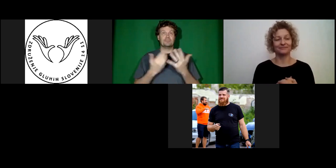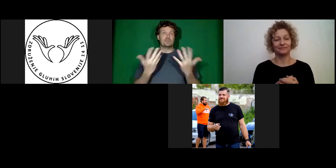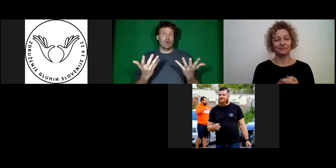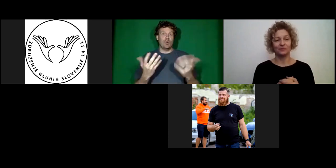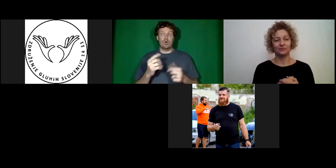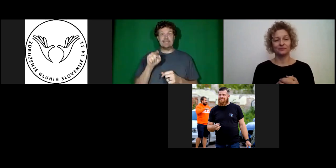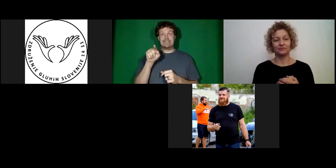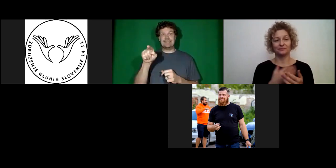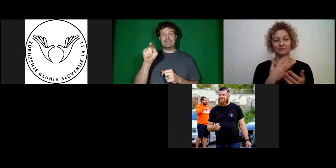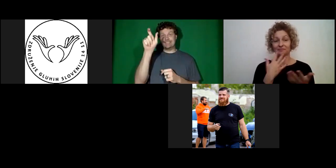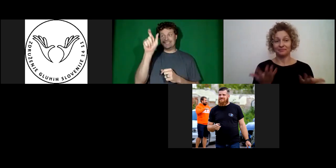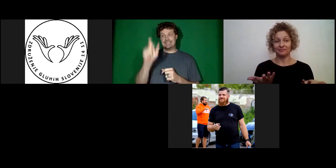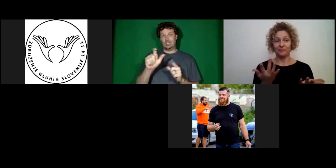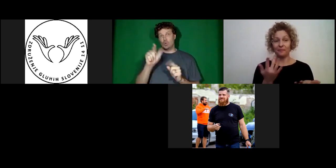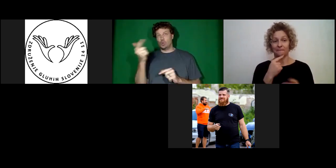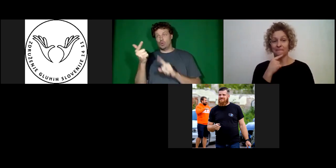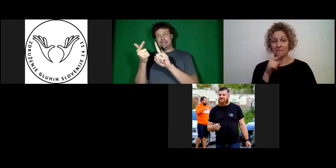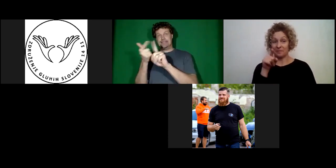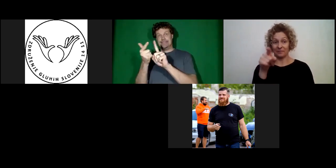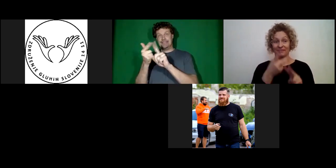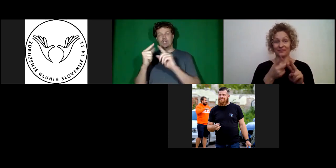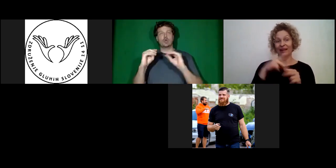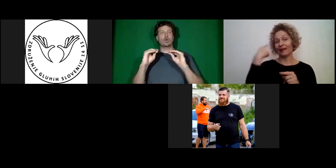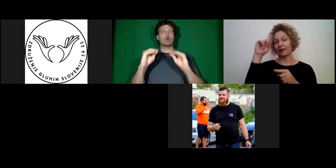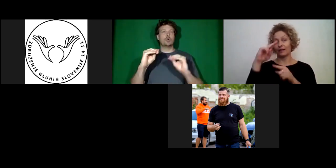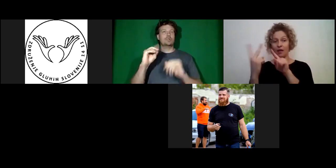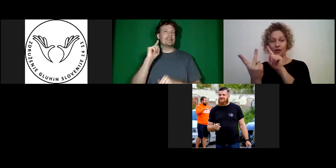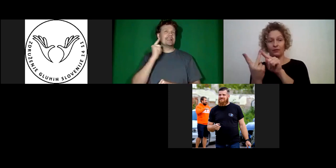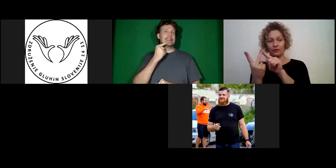Played many matches, was very happy.